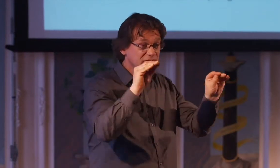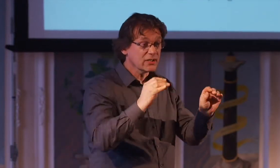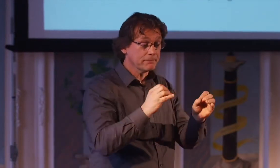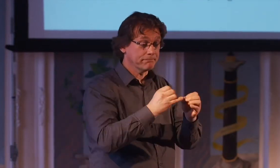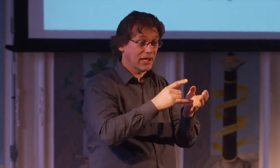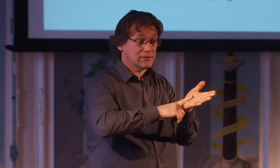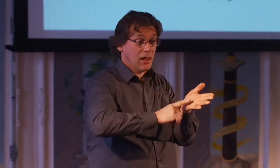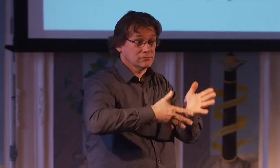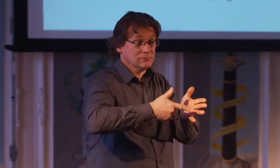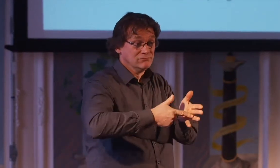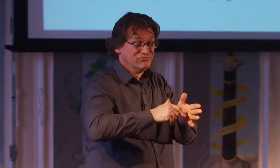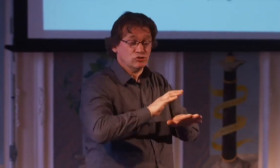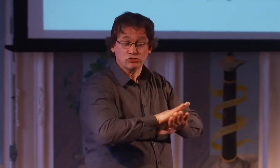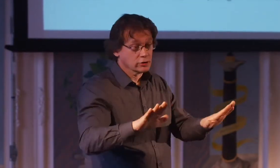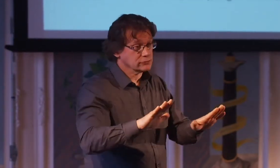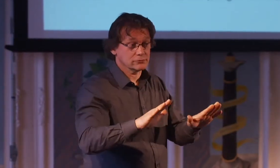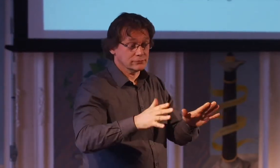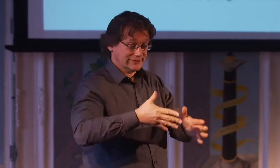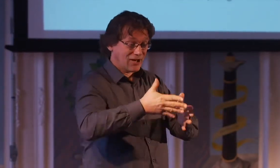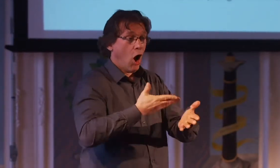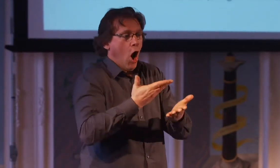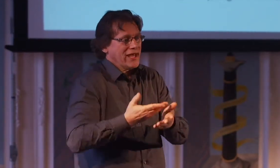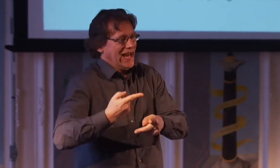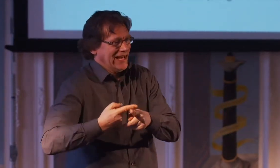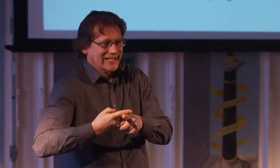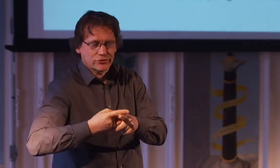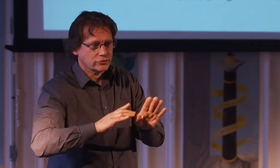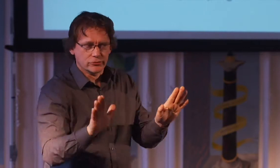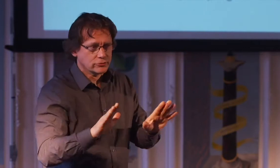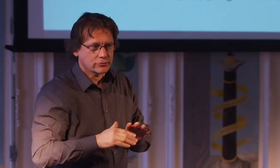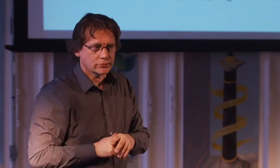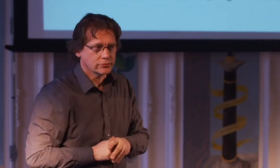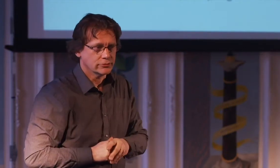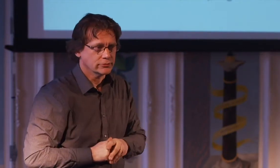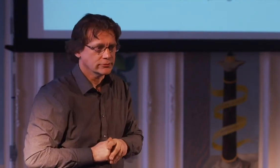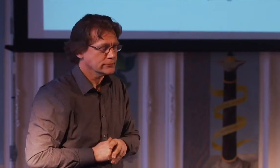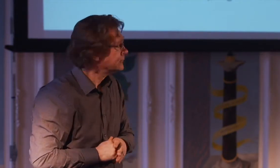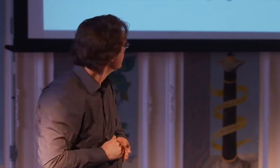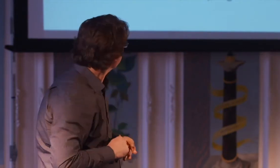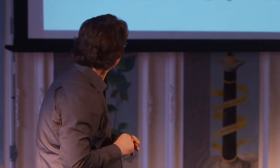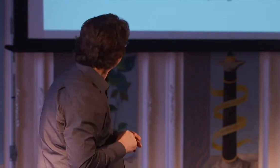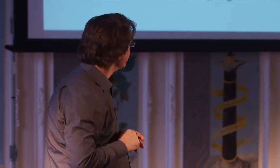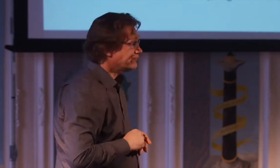I think it's important I let you know that BSL is not signed English. It is not English on the